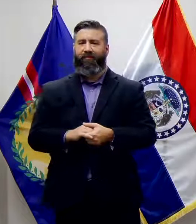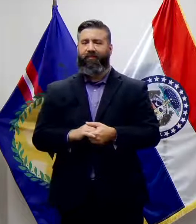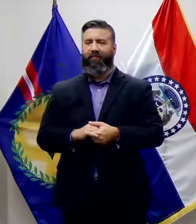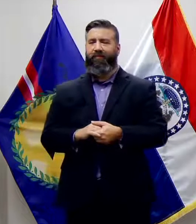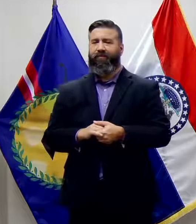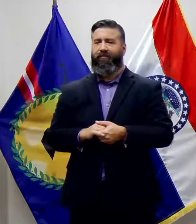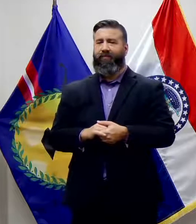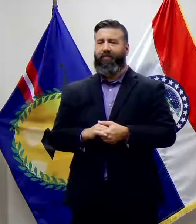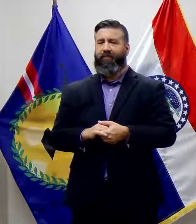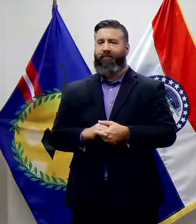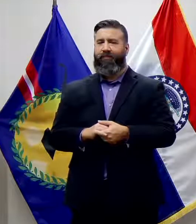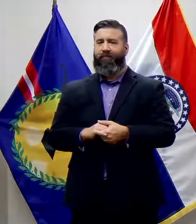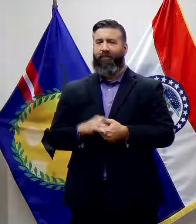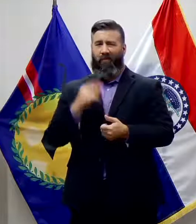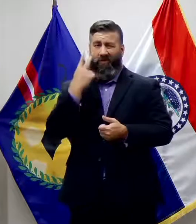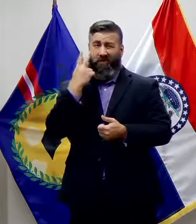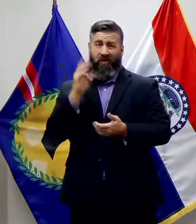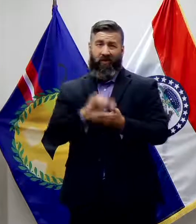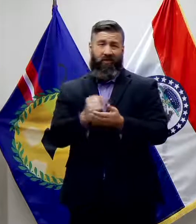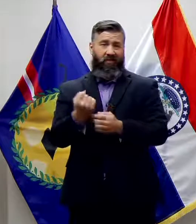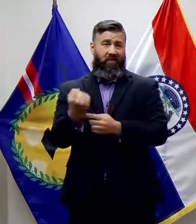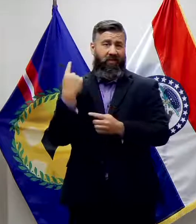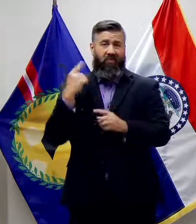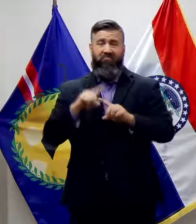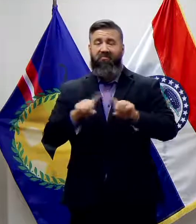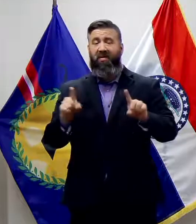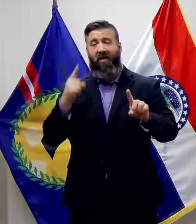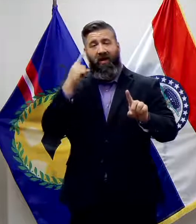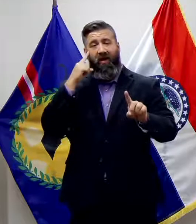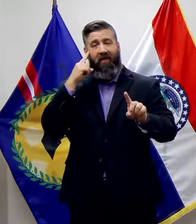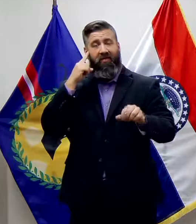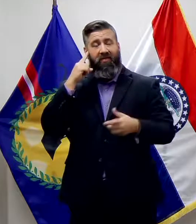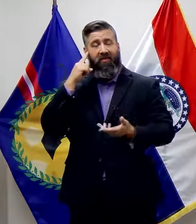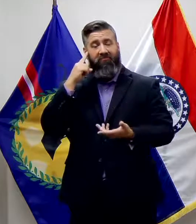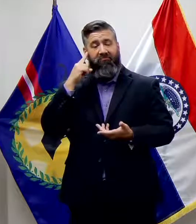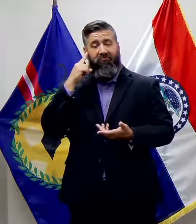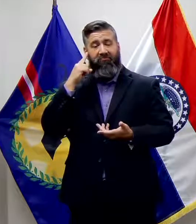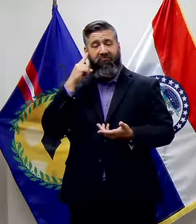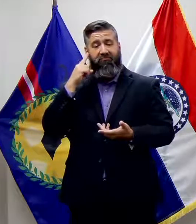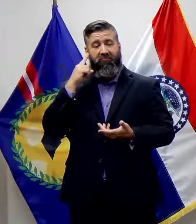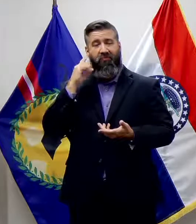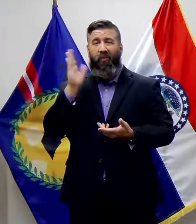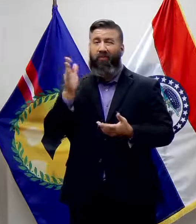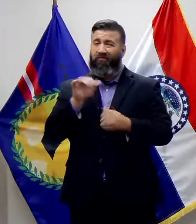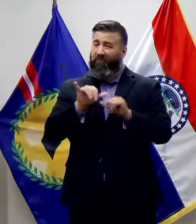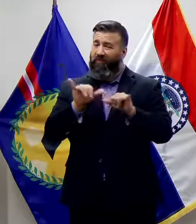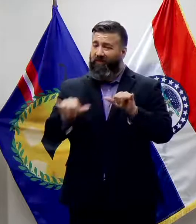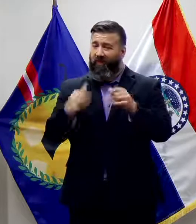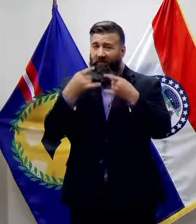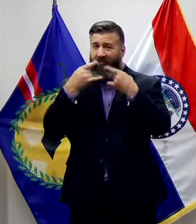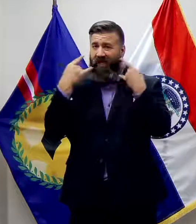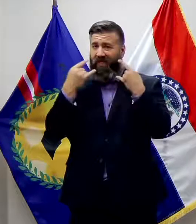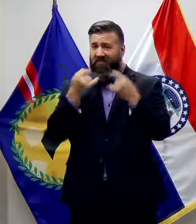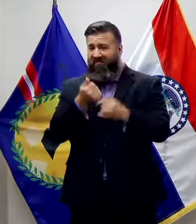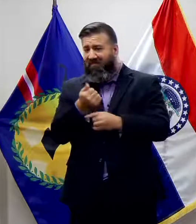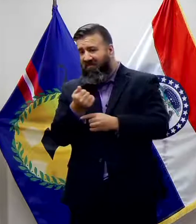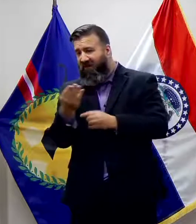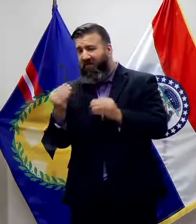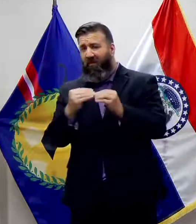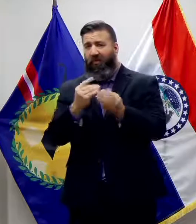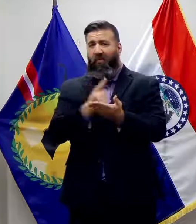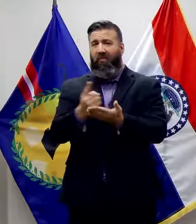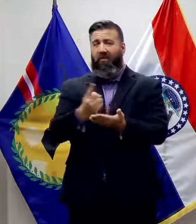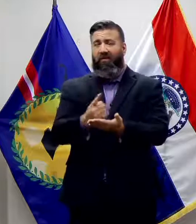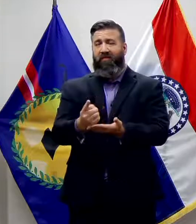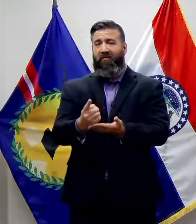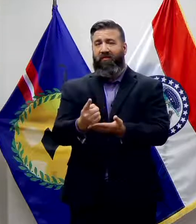region last year. But I think we're going to be, we'll be with masks for a few more weeks. We'll start to